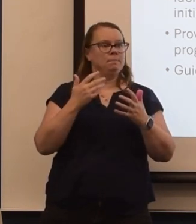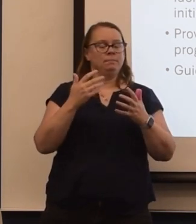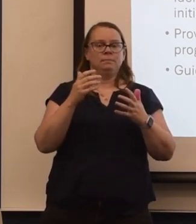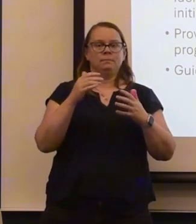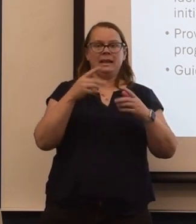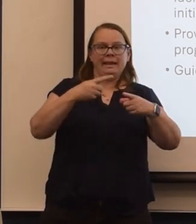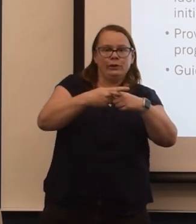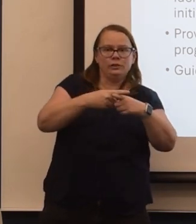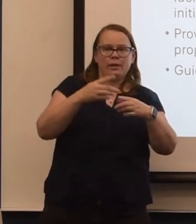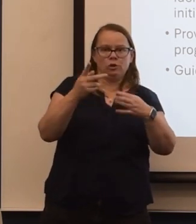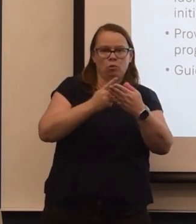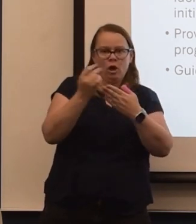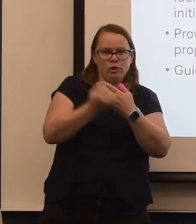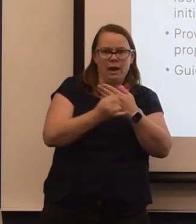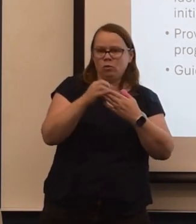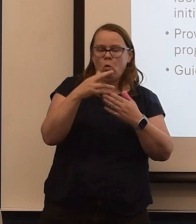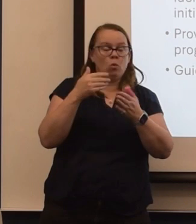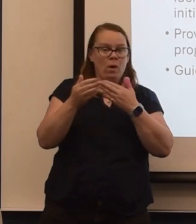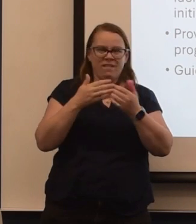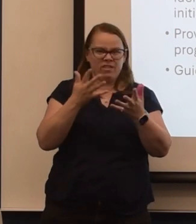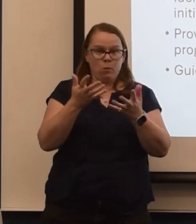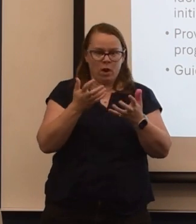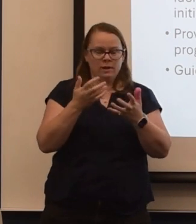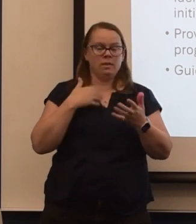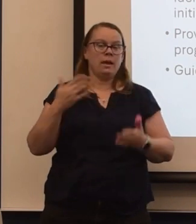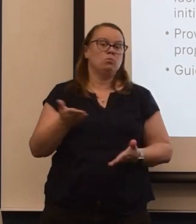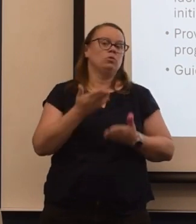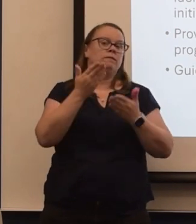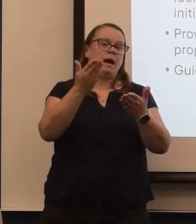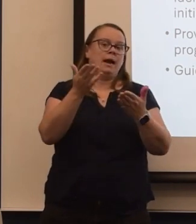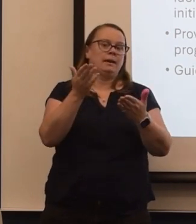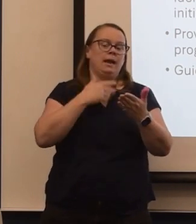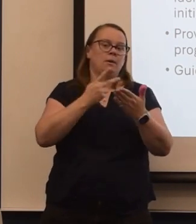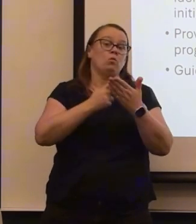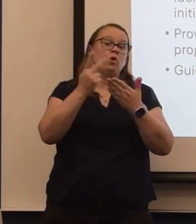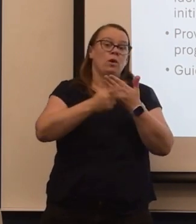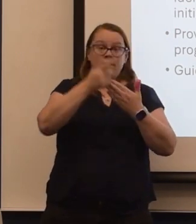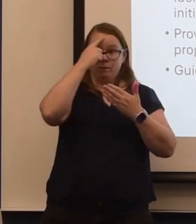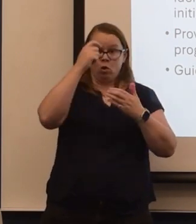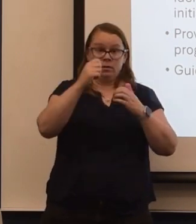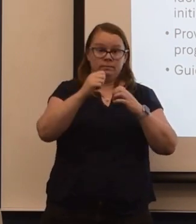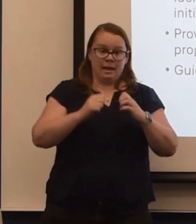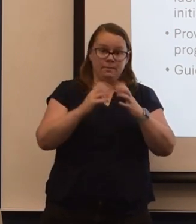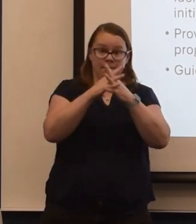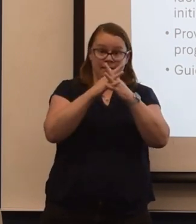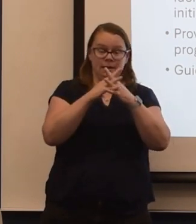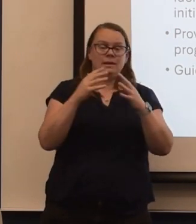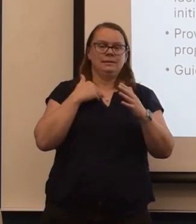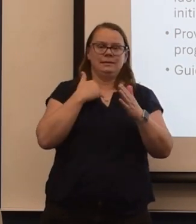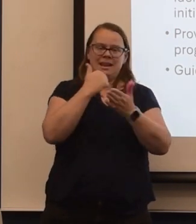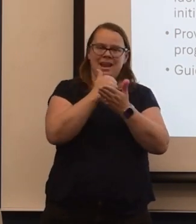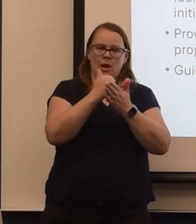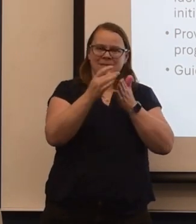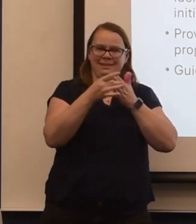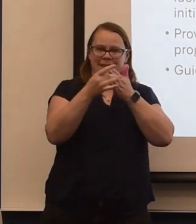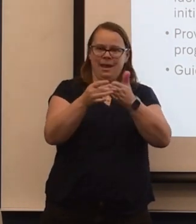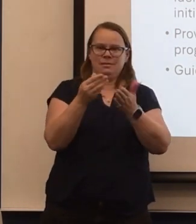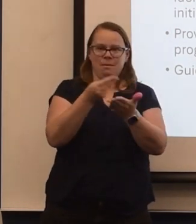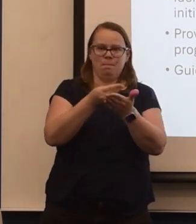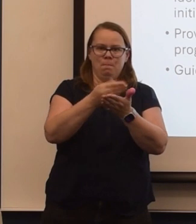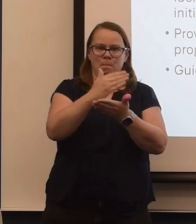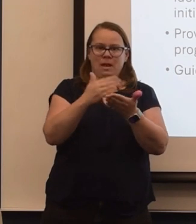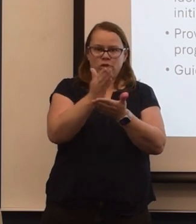an intersection project. They provide a sort of program for implementation that helps guide the budget, so that we